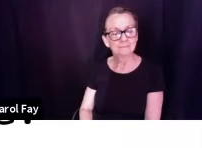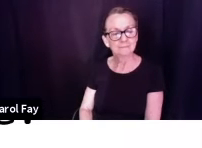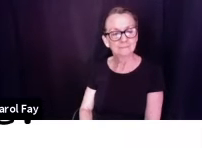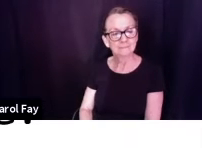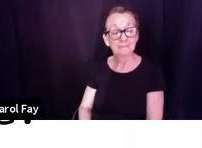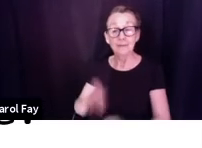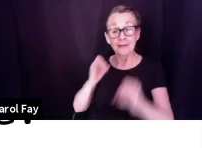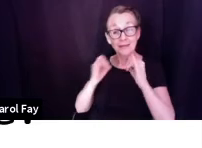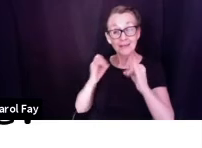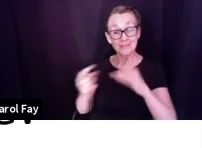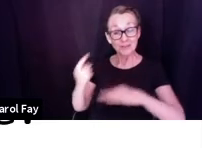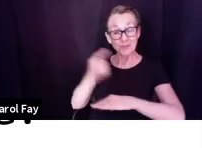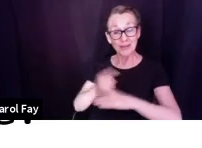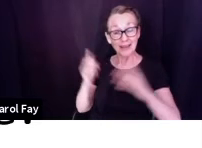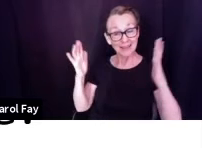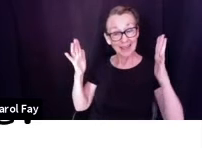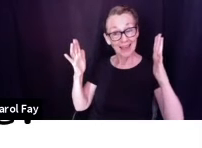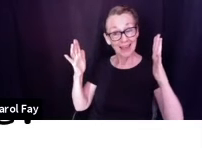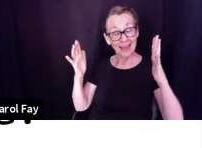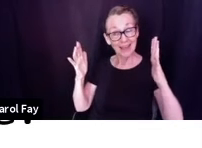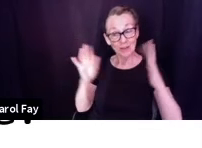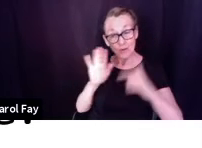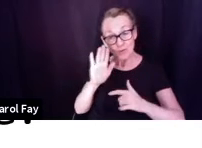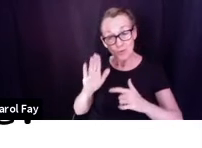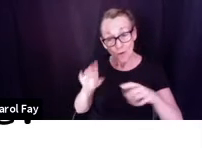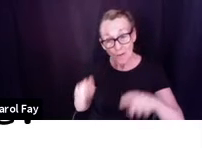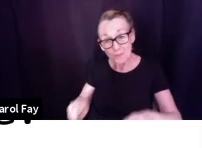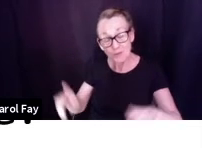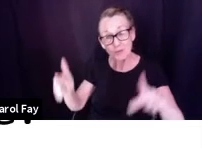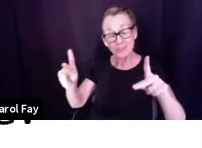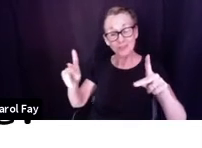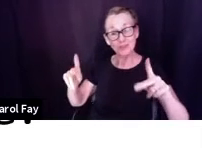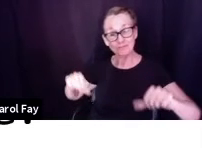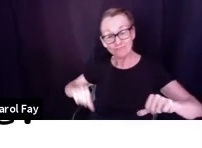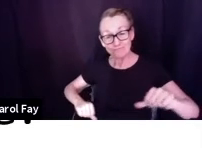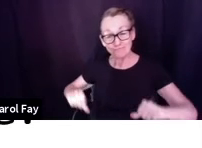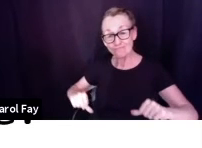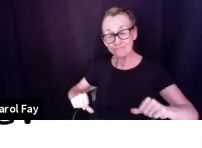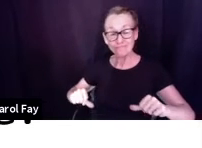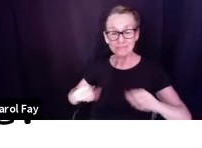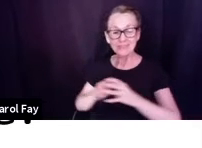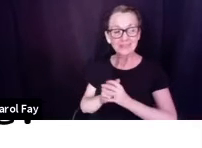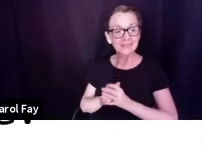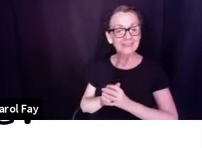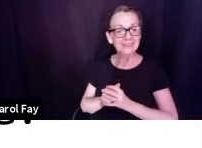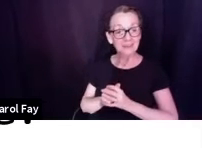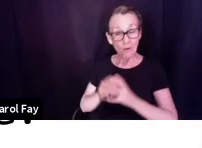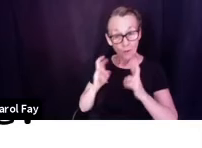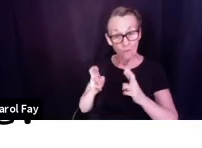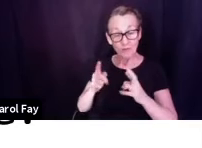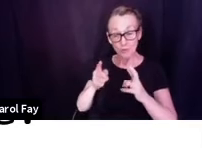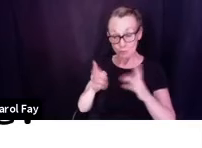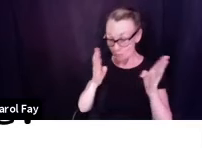Interview day, yay! Now here's your chance to shine. And hopefully you prepared a lot for the